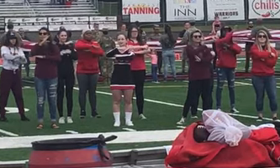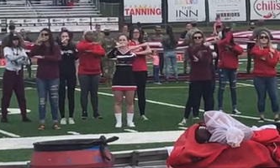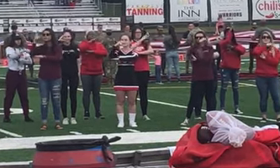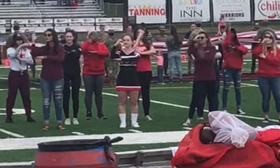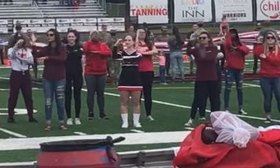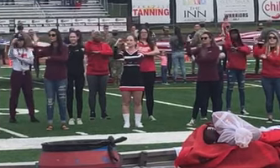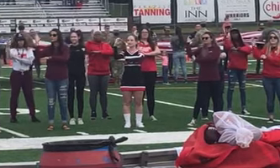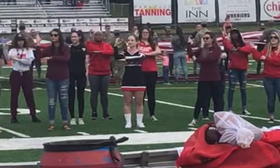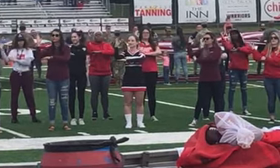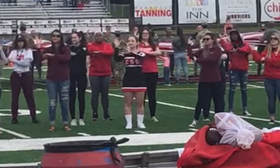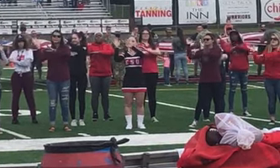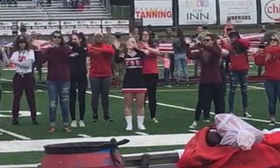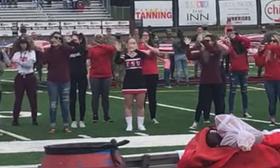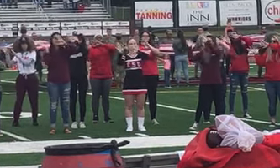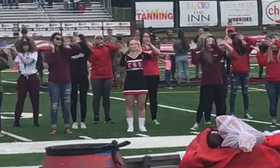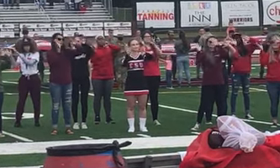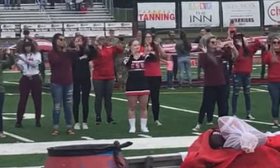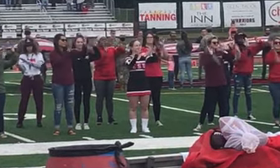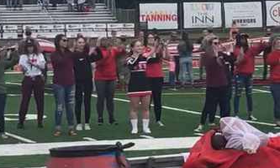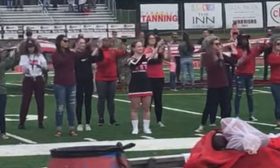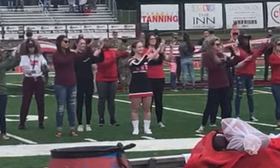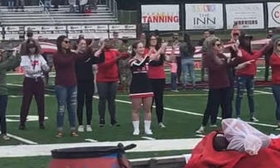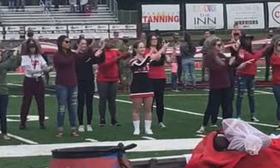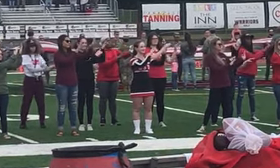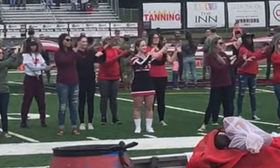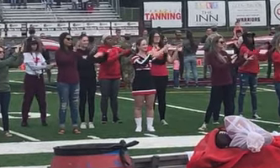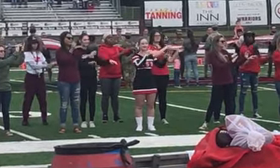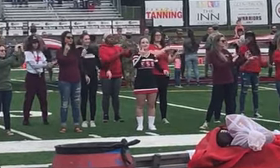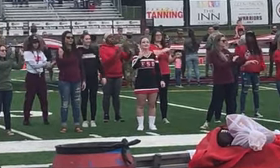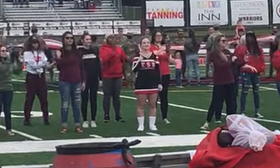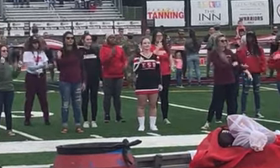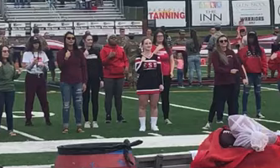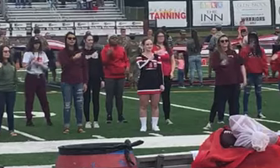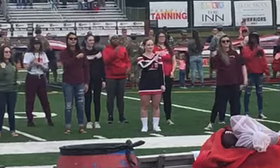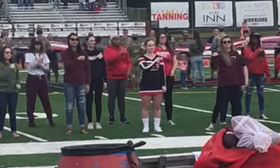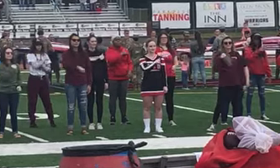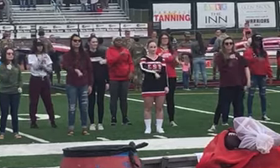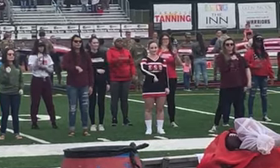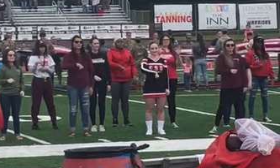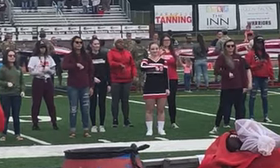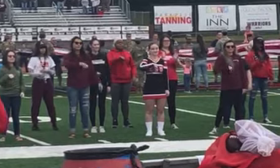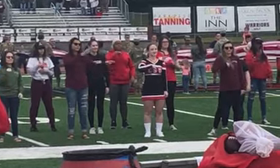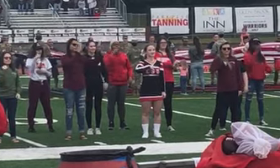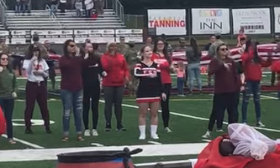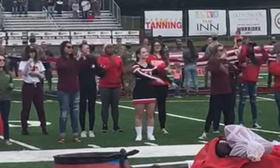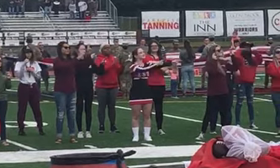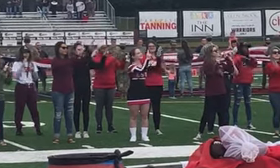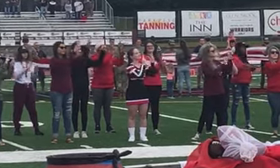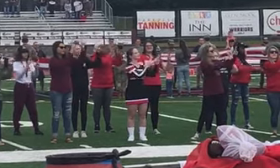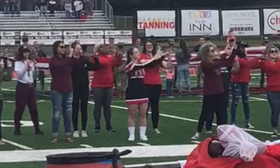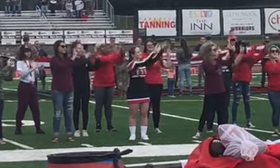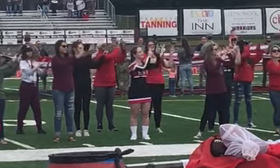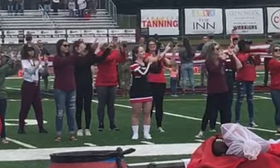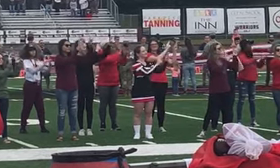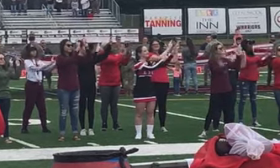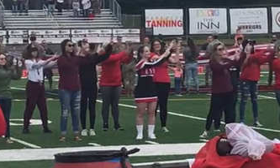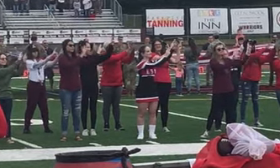so proudly re-hailed at the twilight's last gleaming